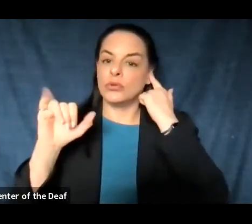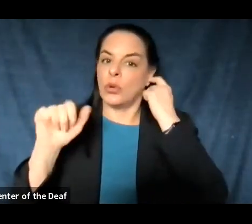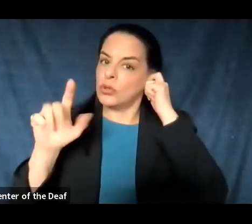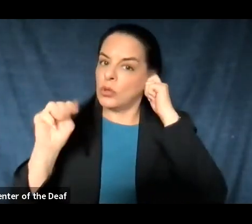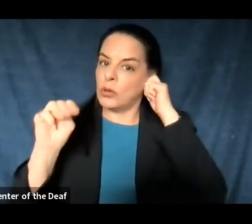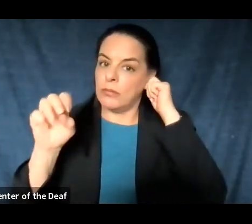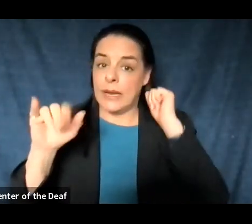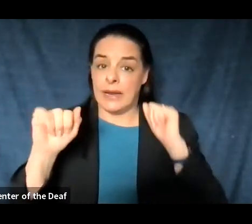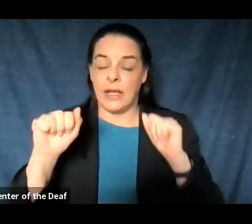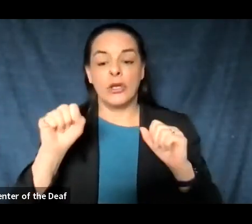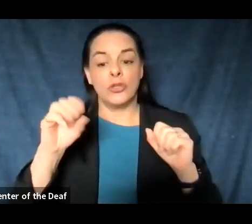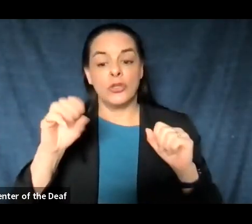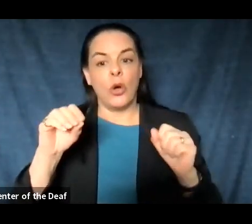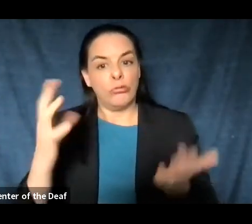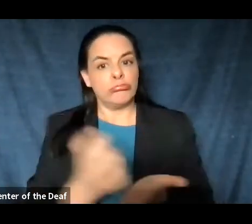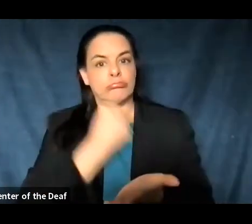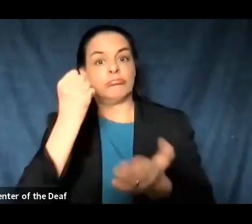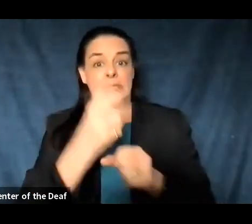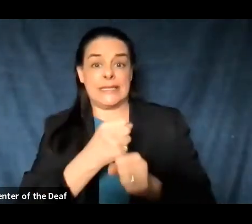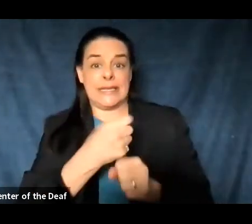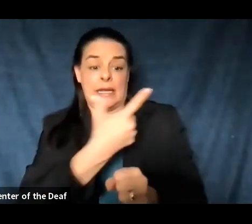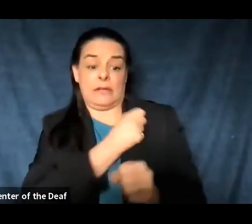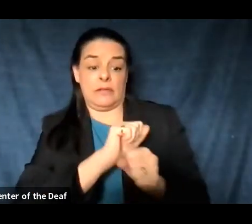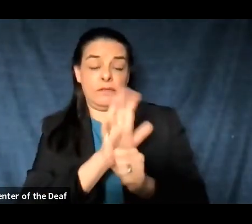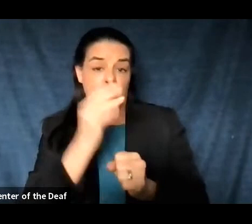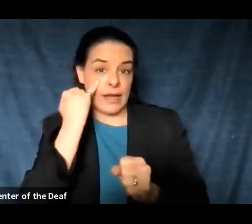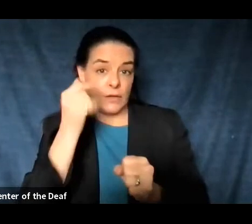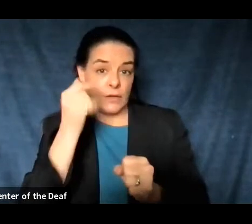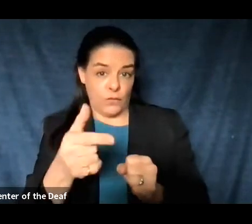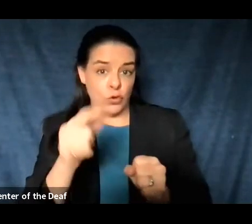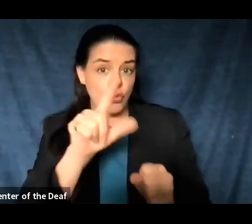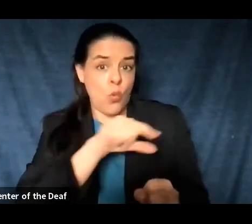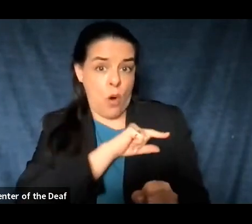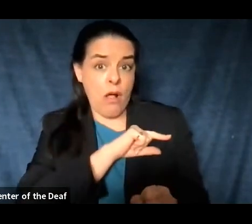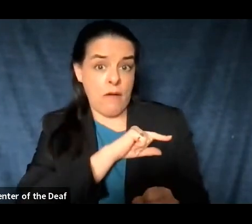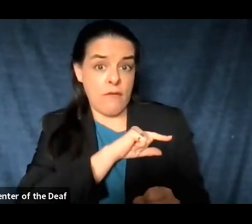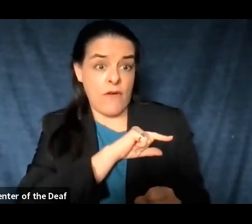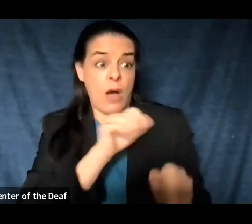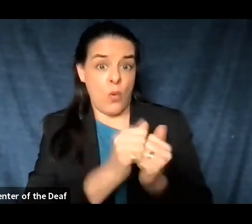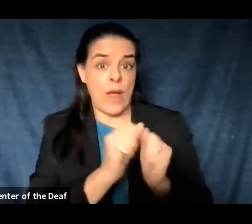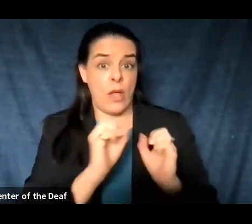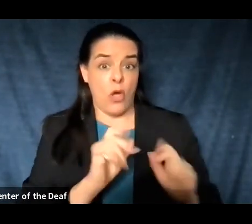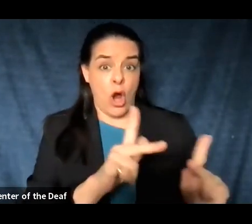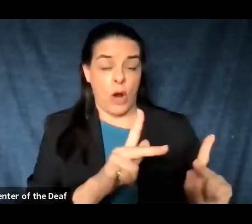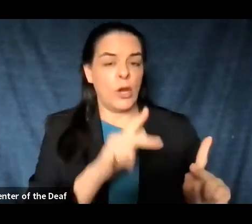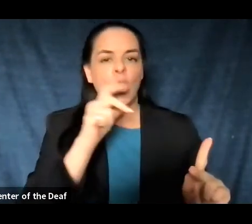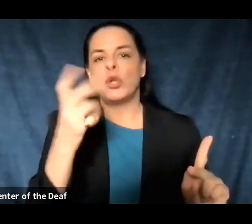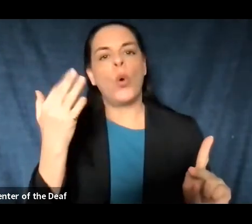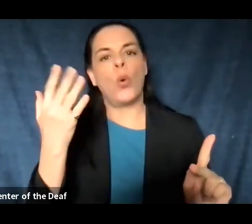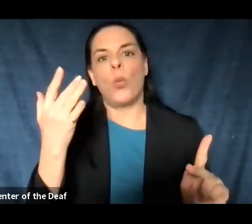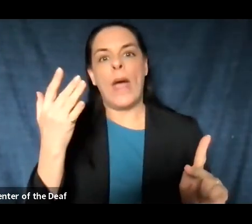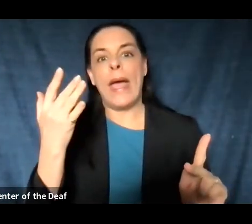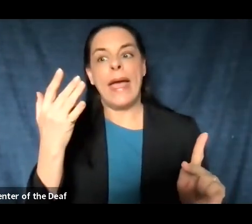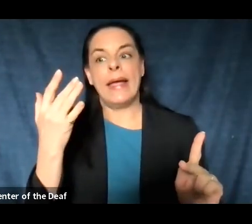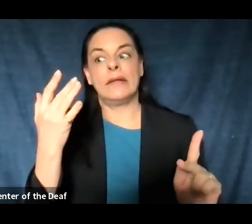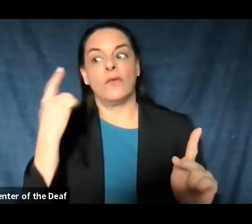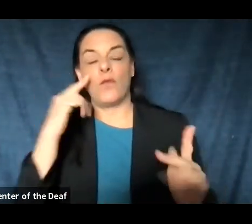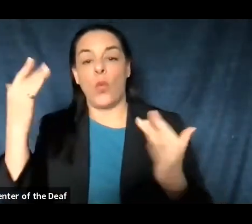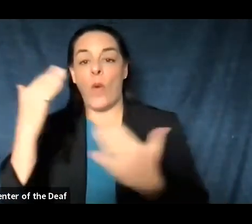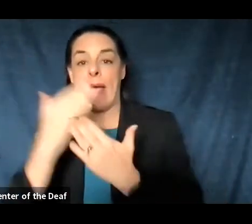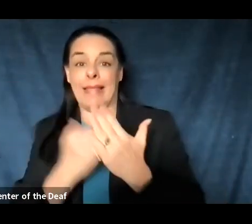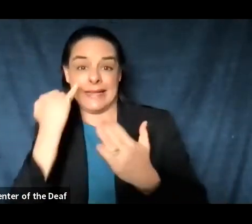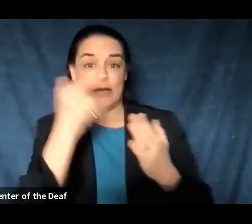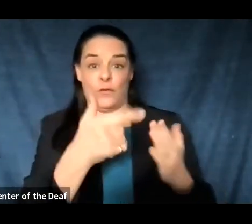of an opportunity to get vaccinated if you qualify and one presents itself. Don't wait to be contacted through the waitlist. Through